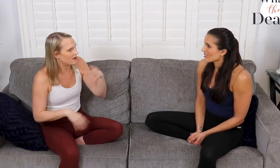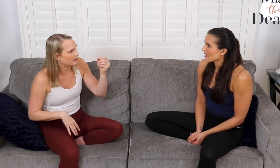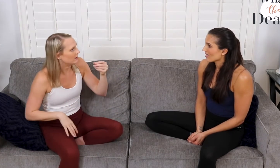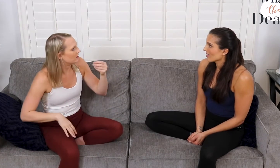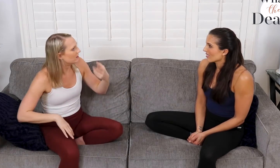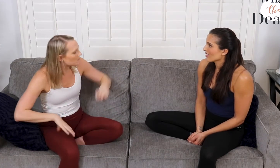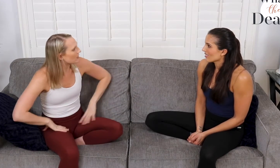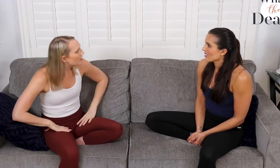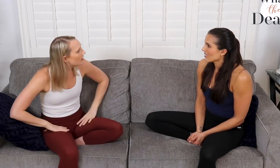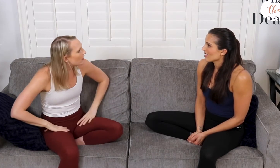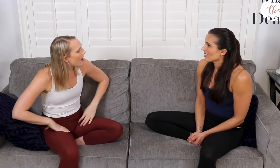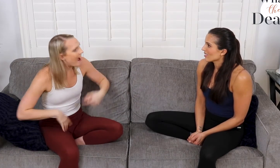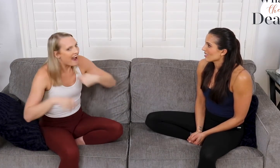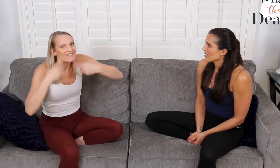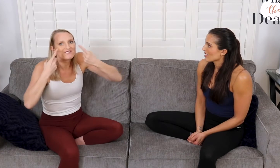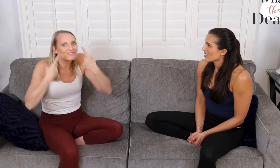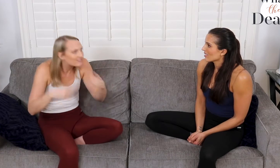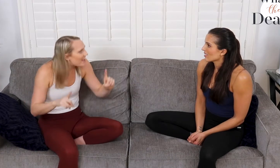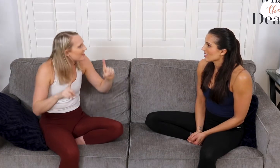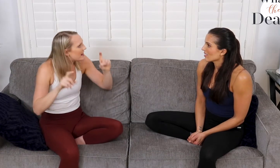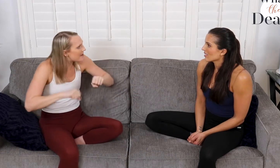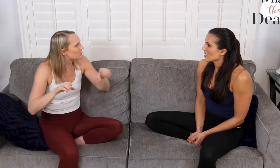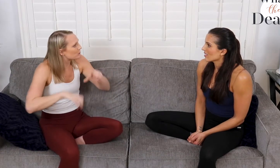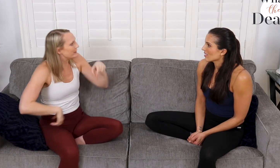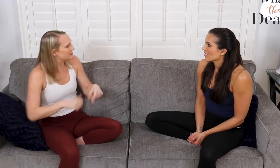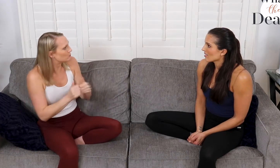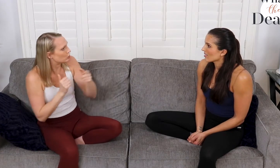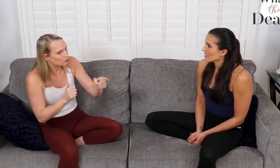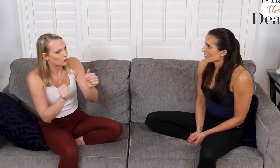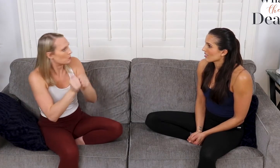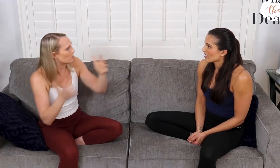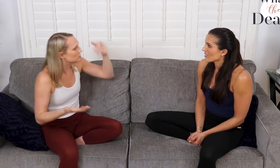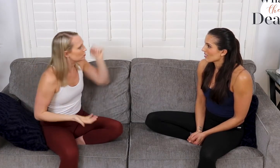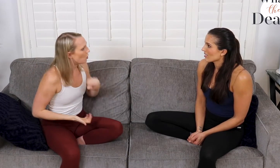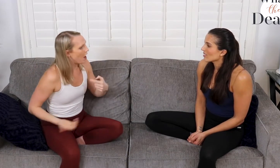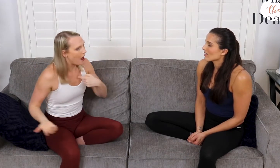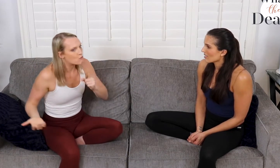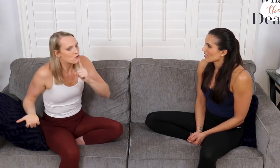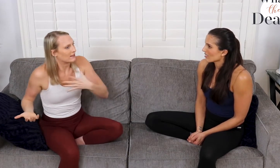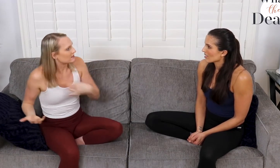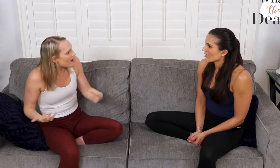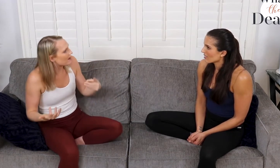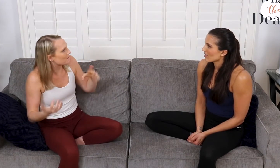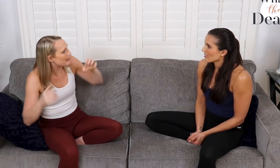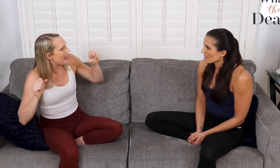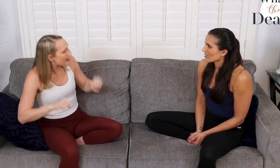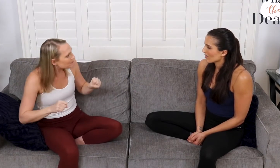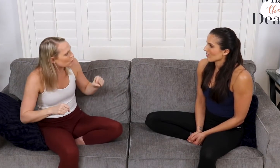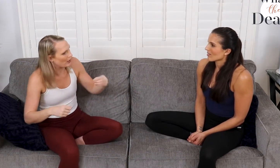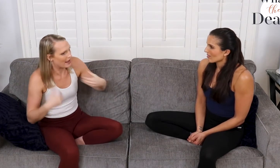the conversation. And now he is in my shoes. He's struggling to interact with you and me,